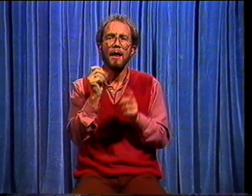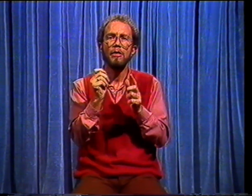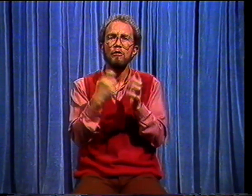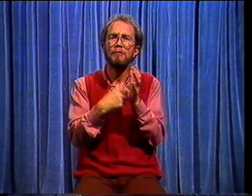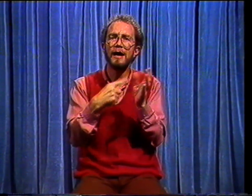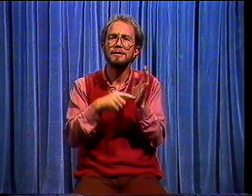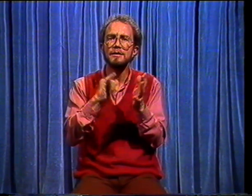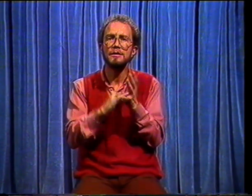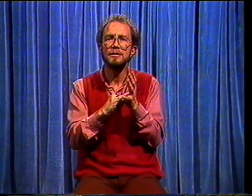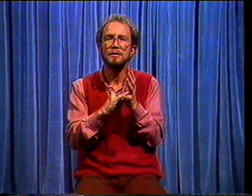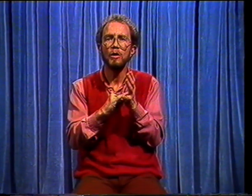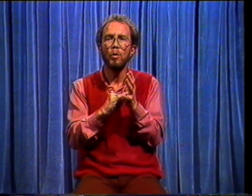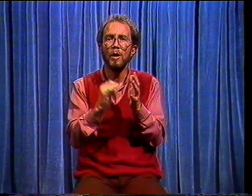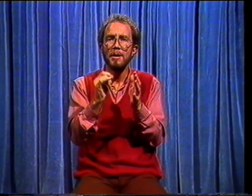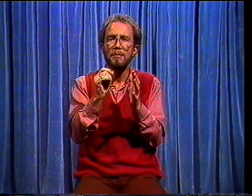When the rats were